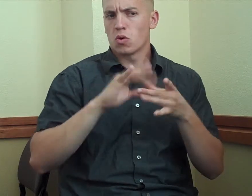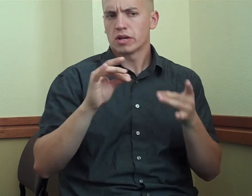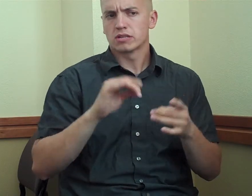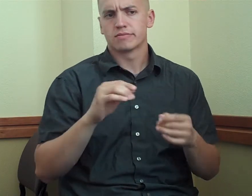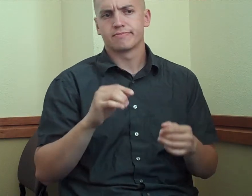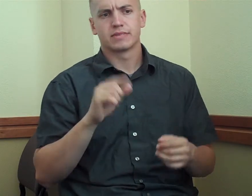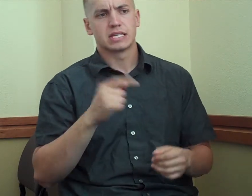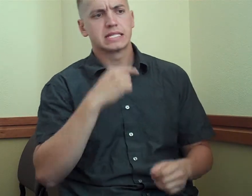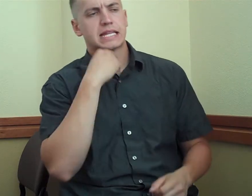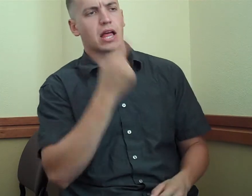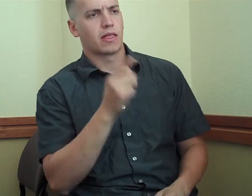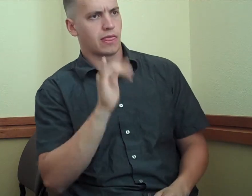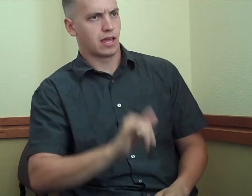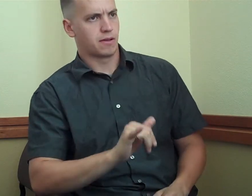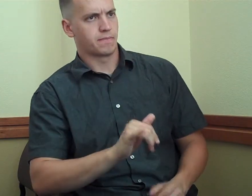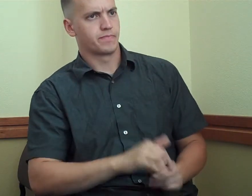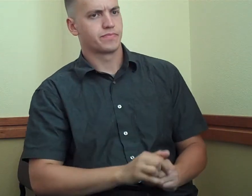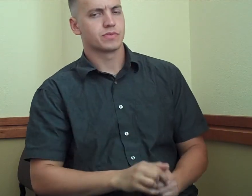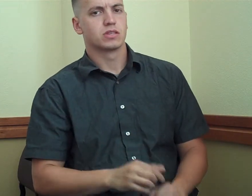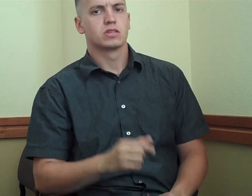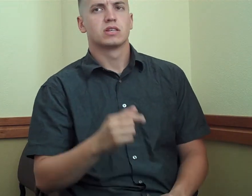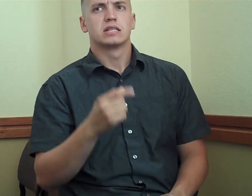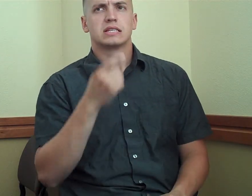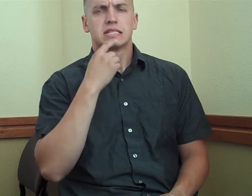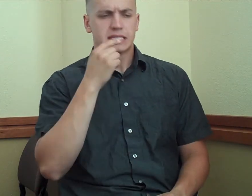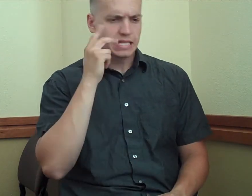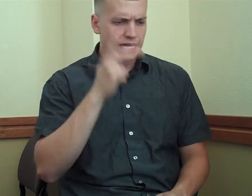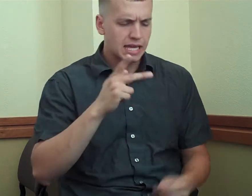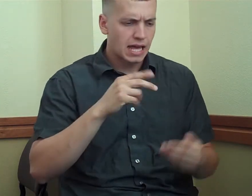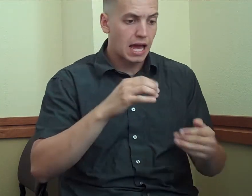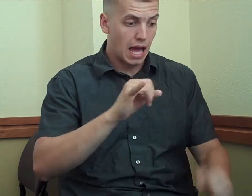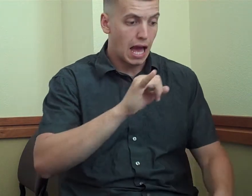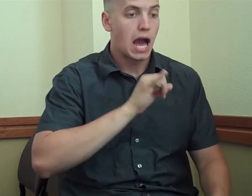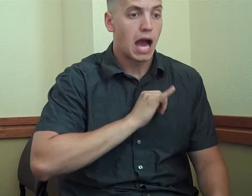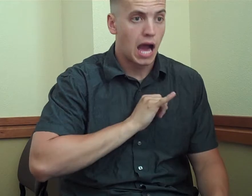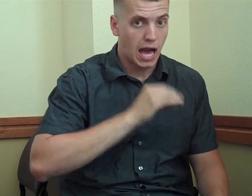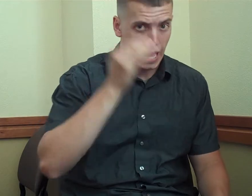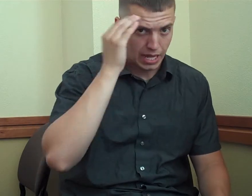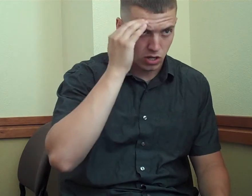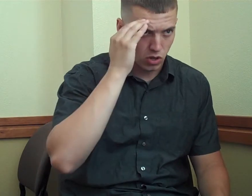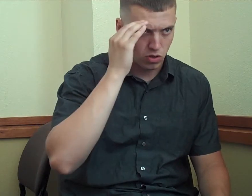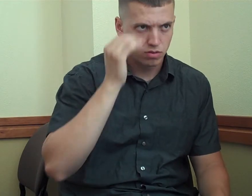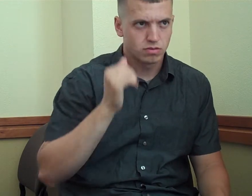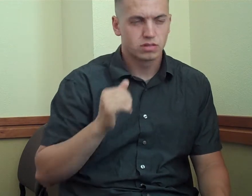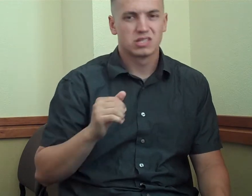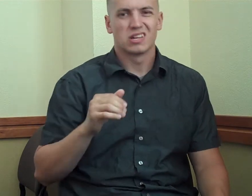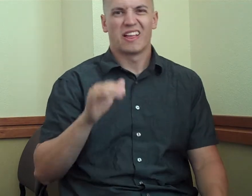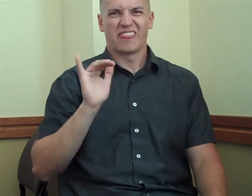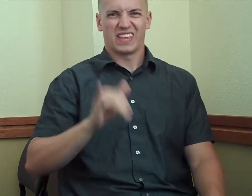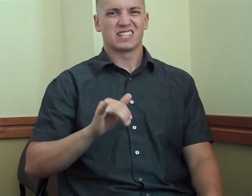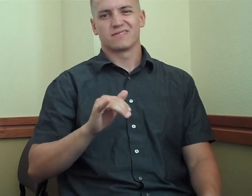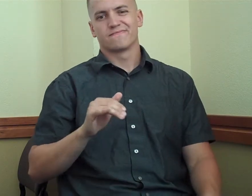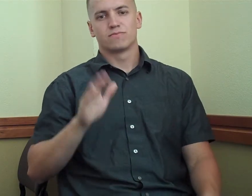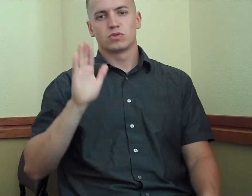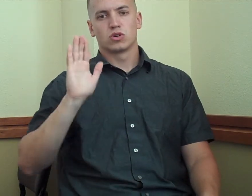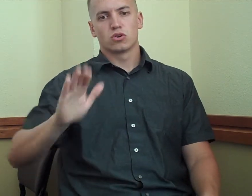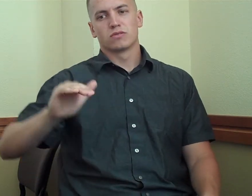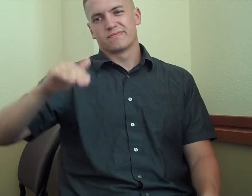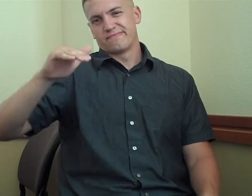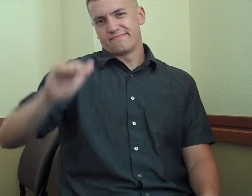She is my great aunt. So I'm inferring that a little character, a little girl, is probably telling the story about her great aunt. Once upon